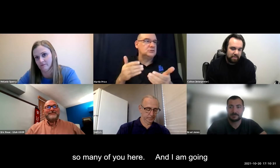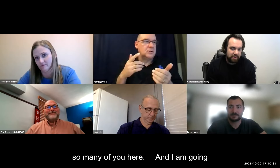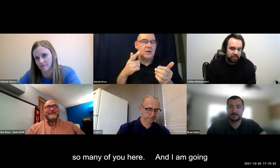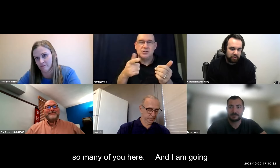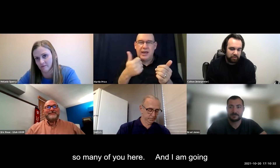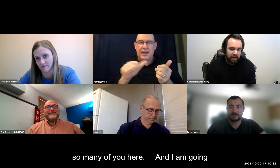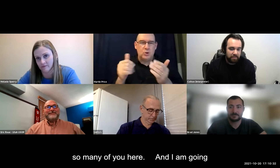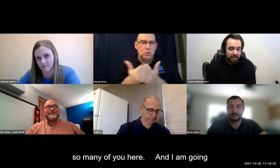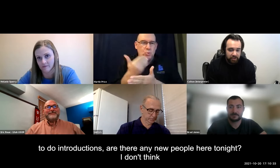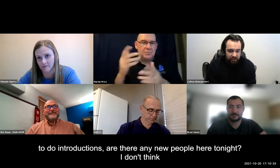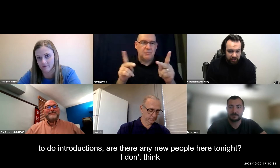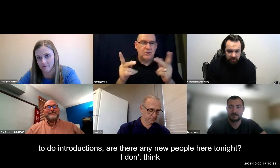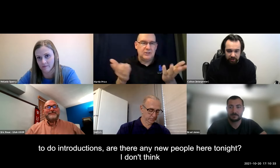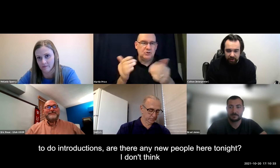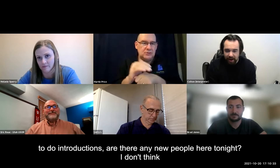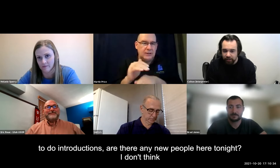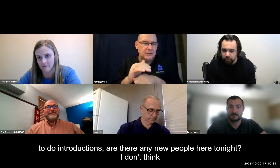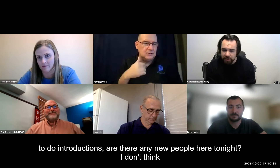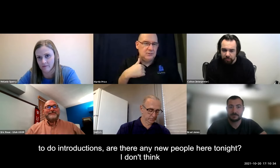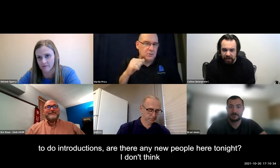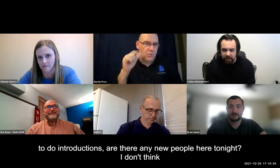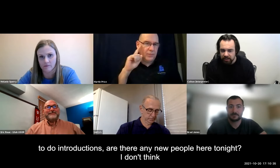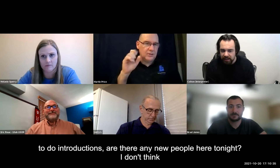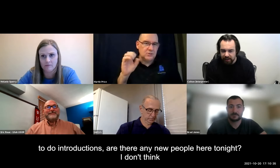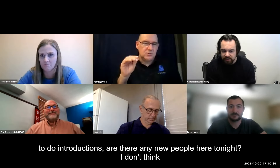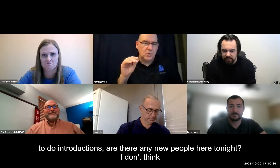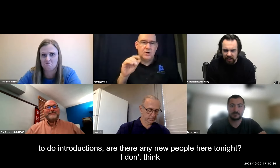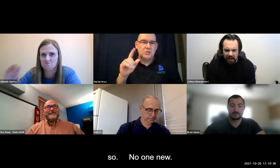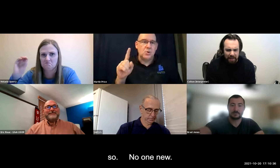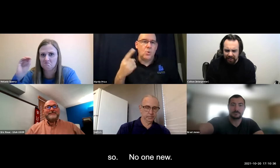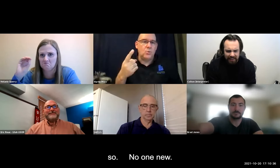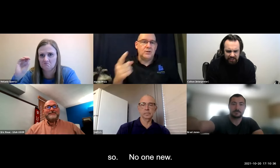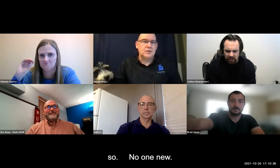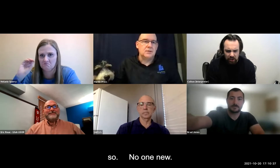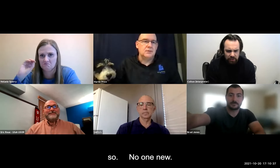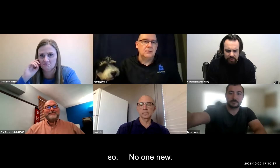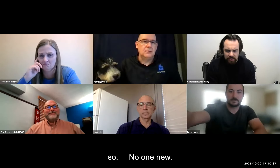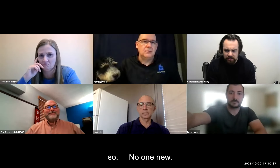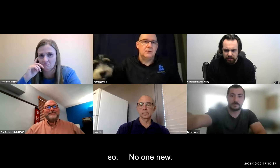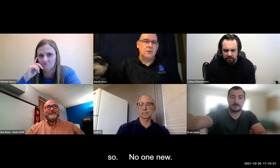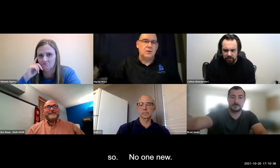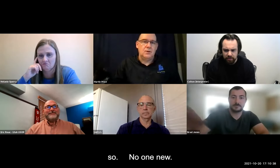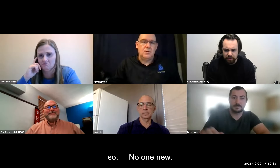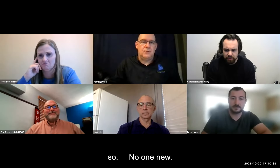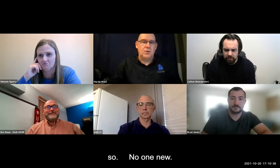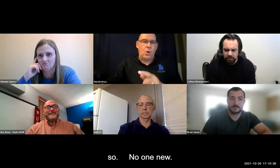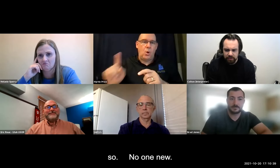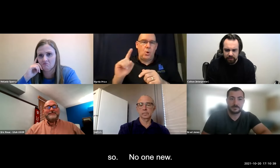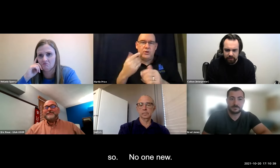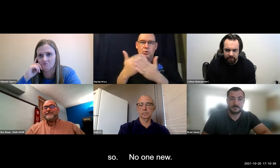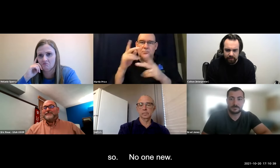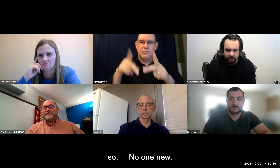And I'm gonna do some introductions. So are there any new people that are here tonight? I don't think so. No one new.